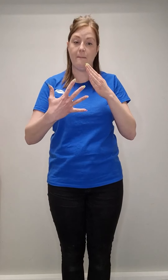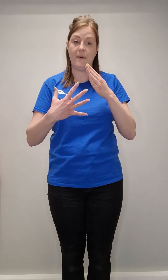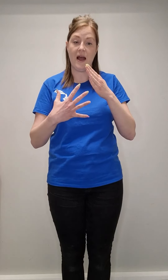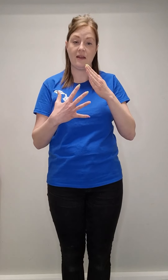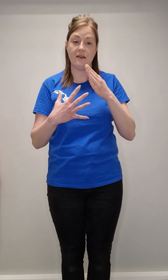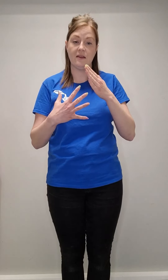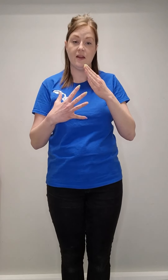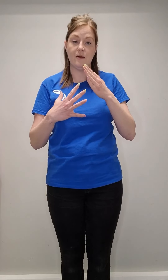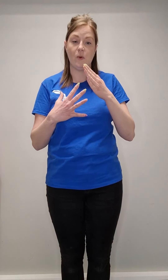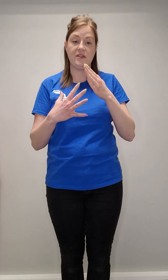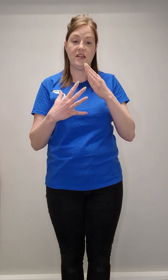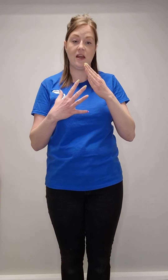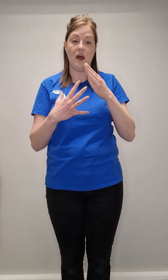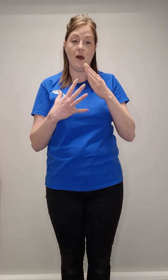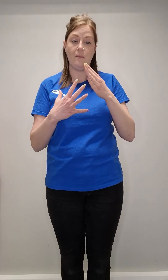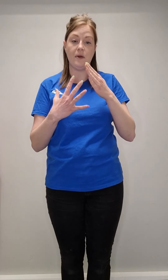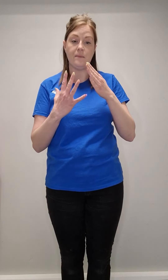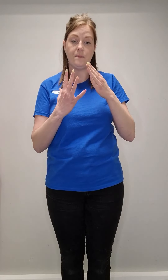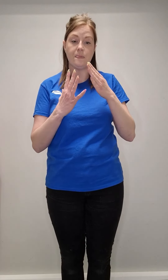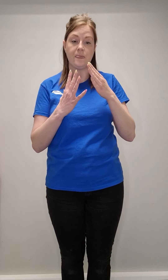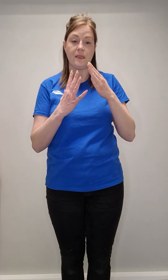and back, pointing up